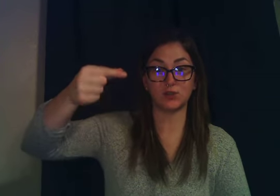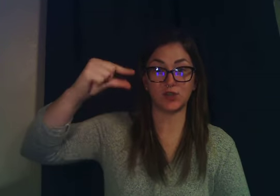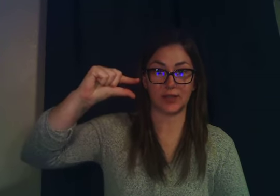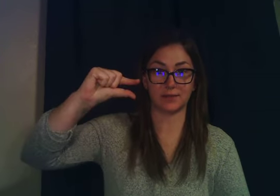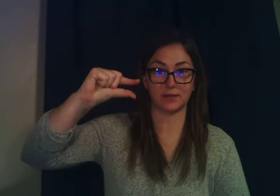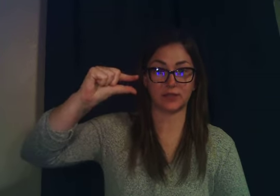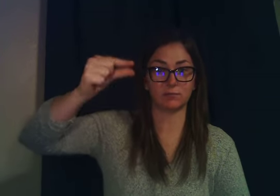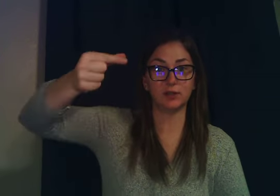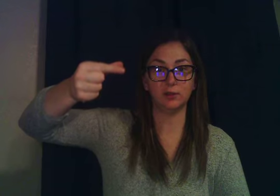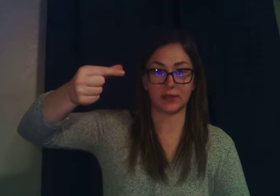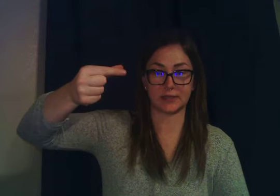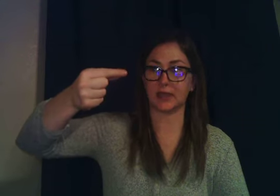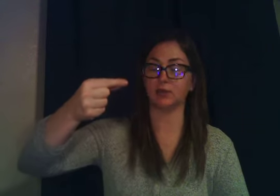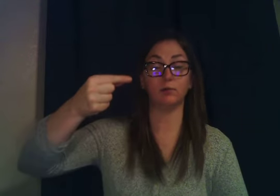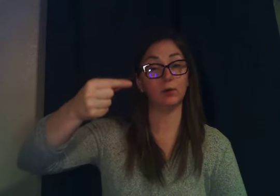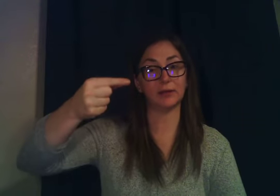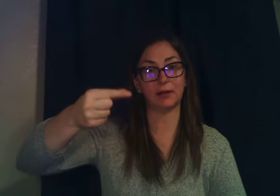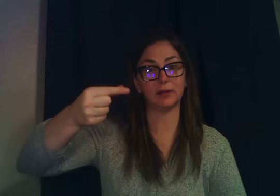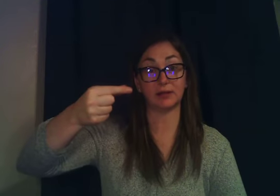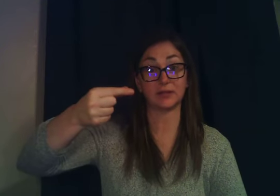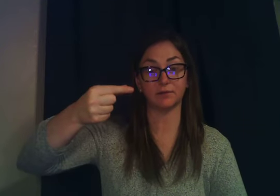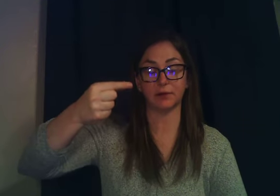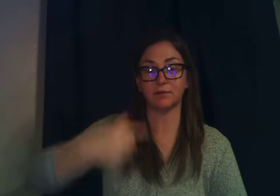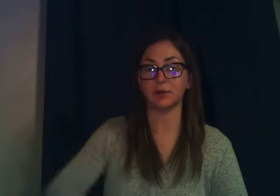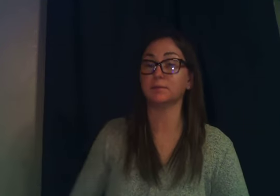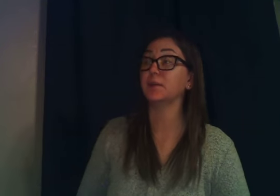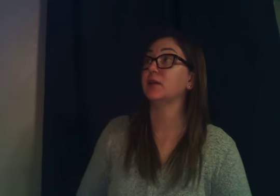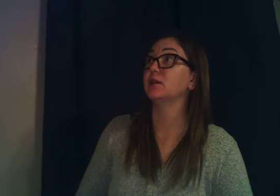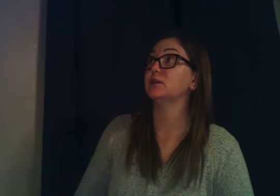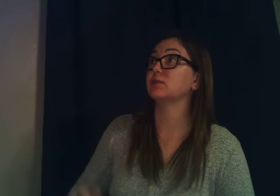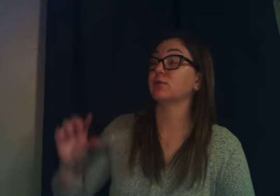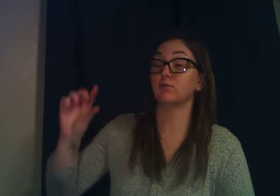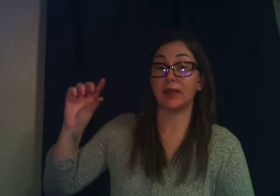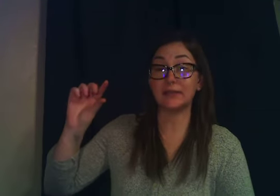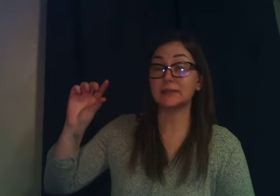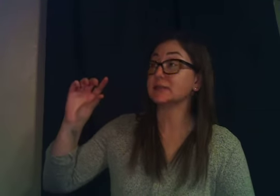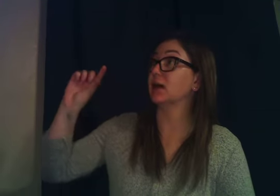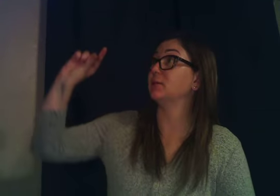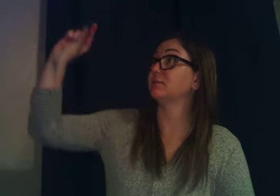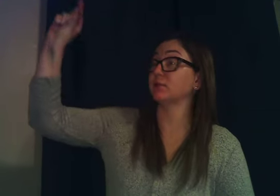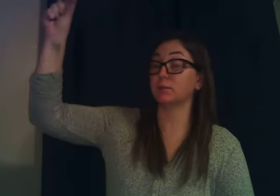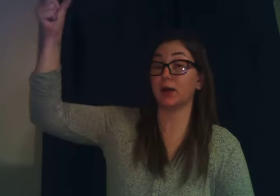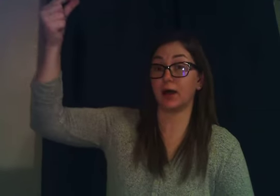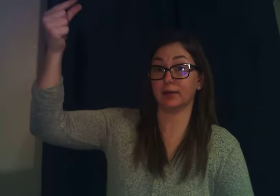G. This is what it looks like. You hold it out like this in front of you. So the grace is coming from God.